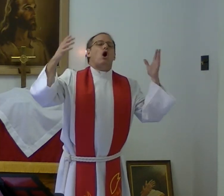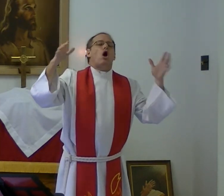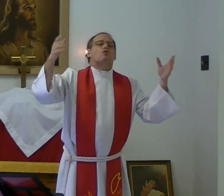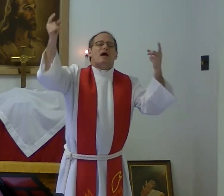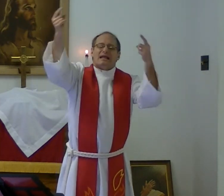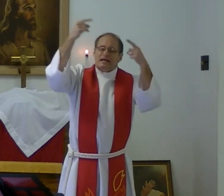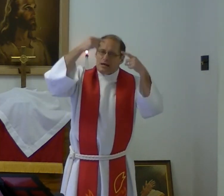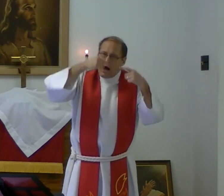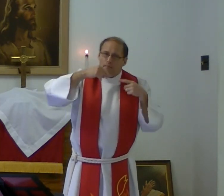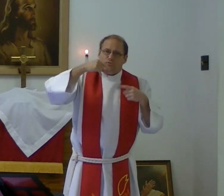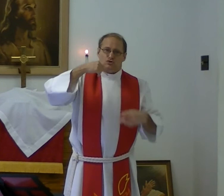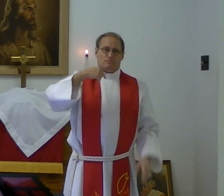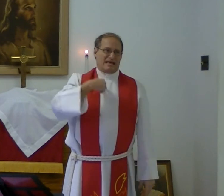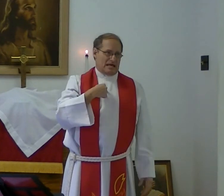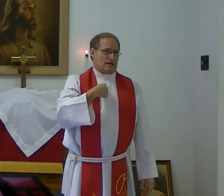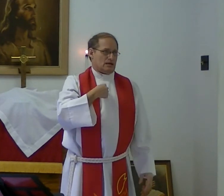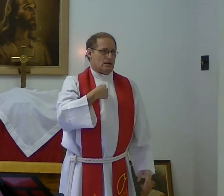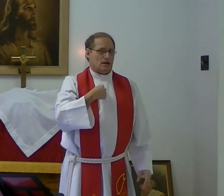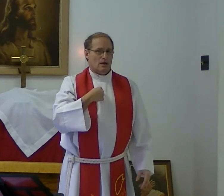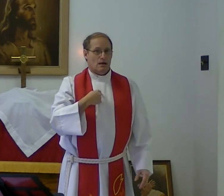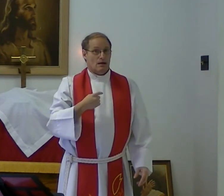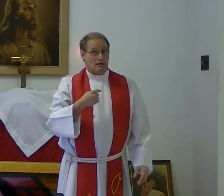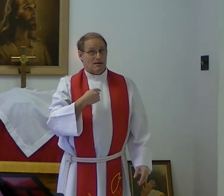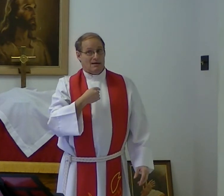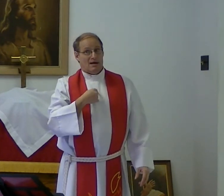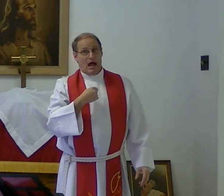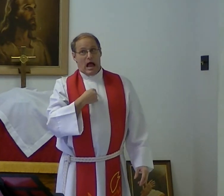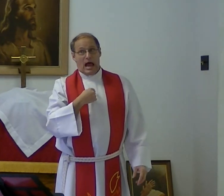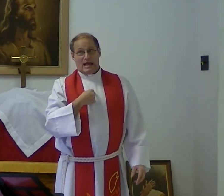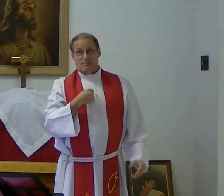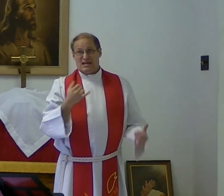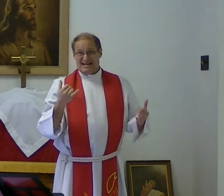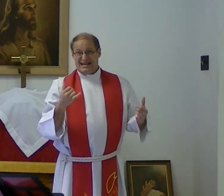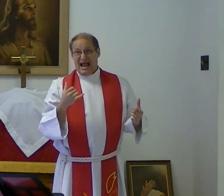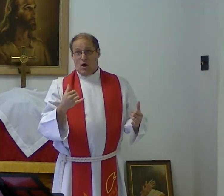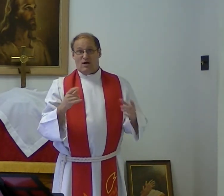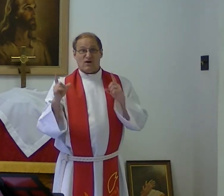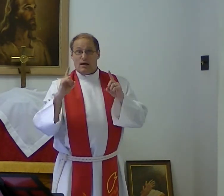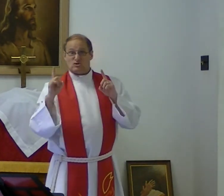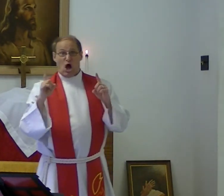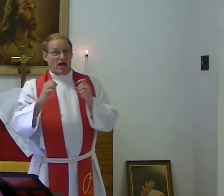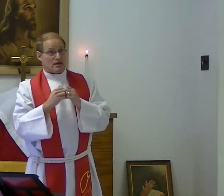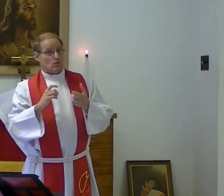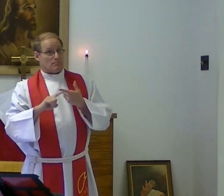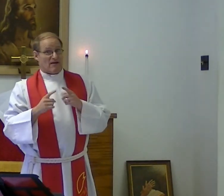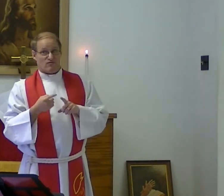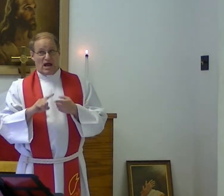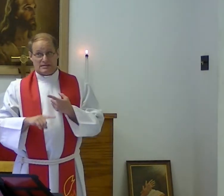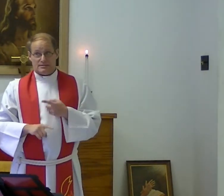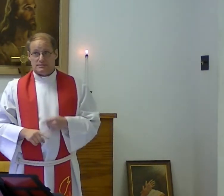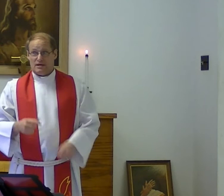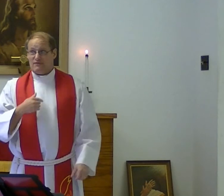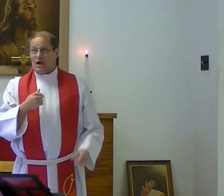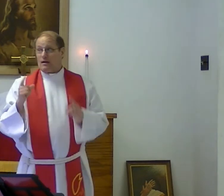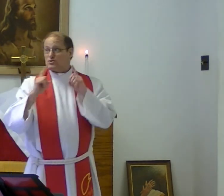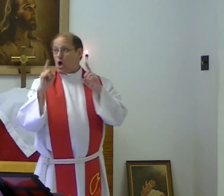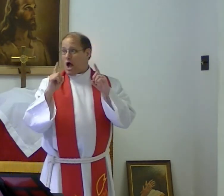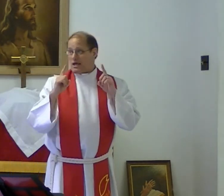already come to me I am now, if I am talking with my friends, if I am talking